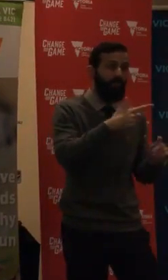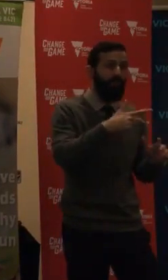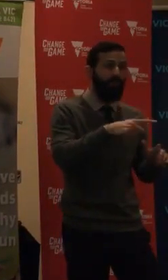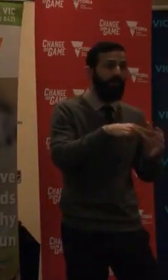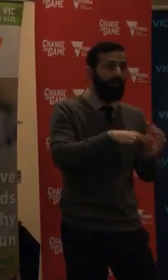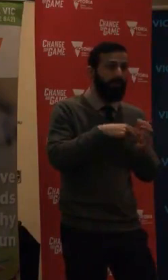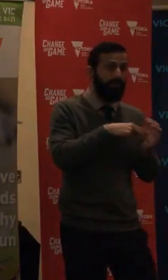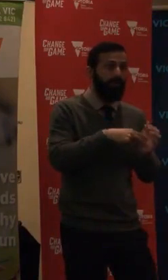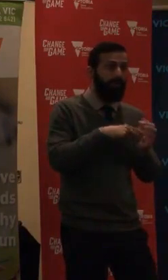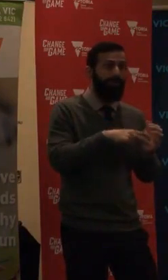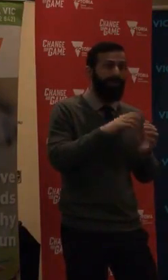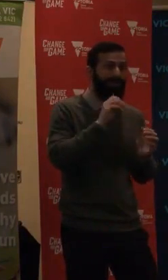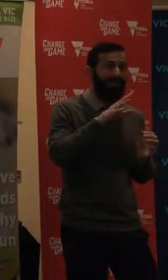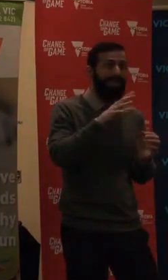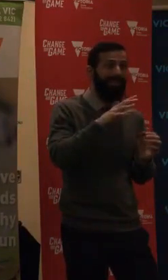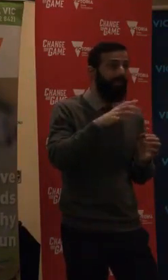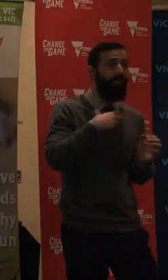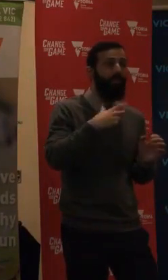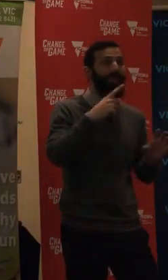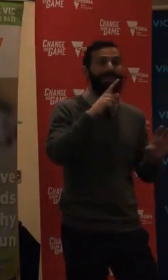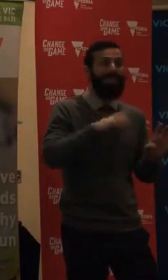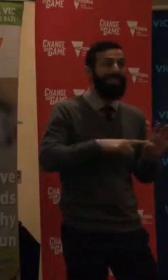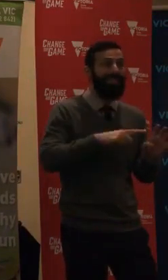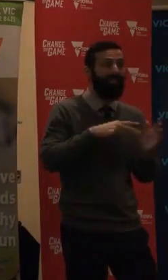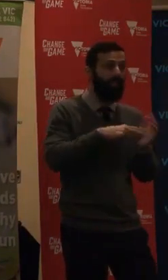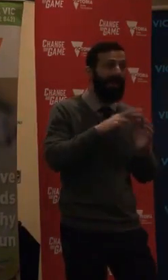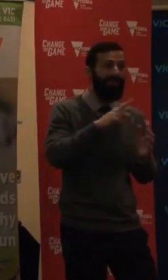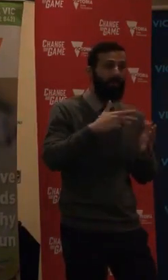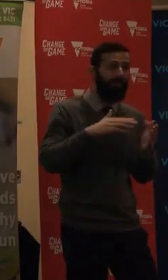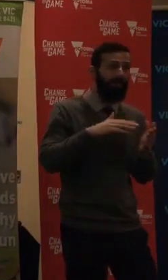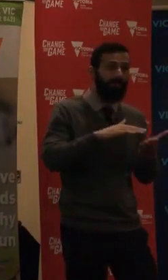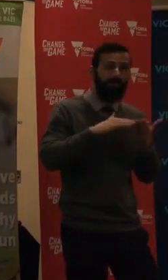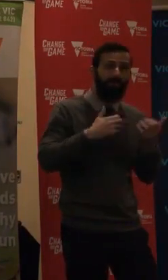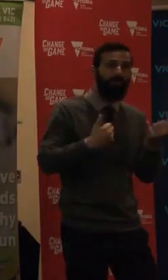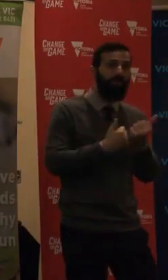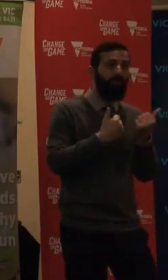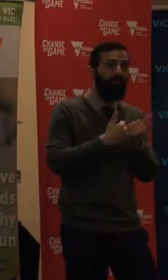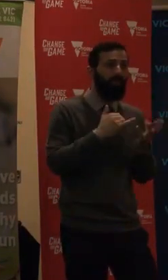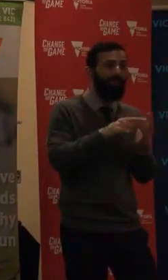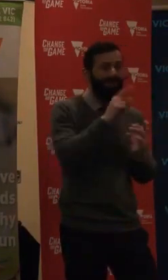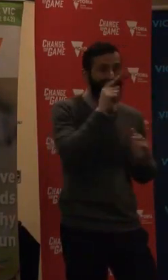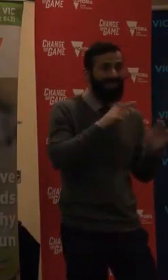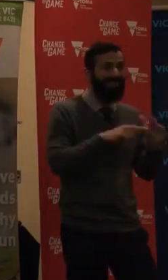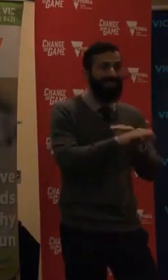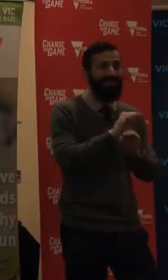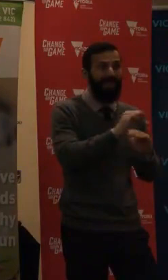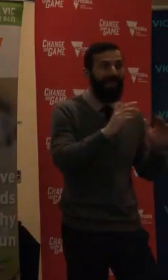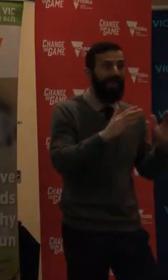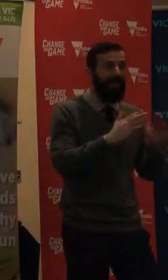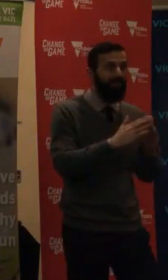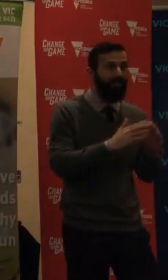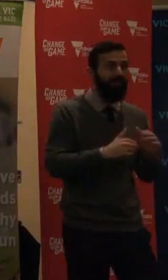years plus, waiting for someone to give them some supports so they could just basically leave their house.